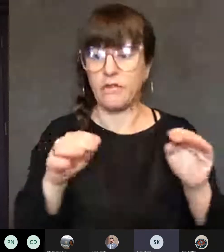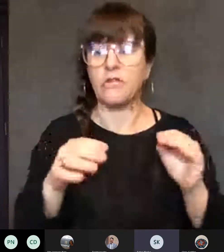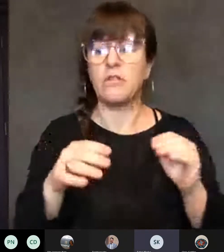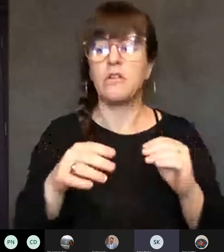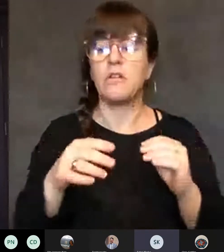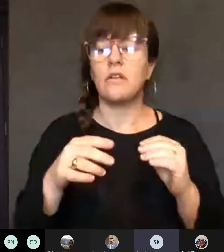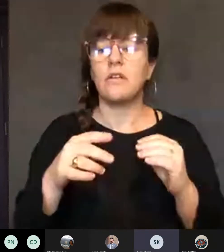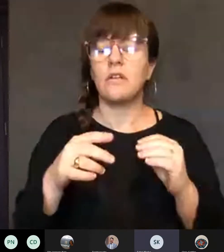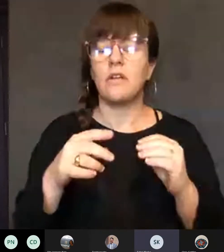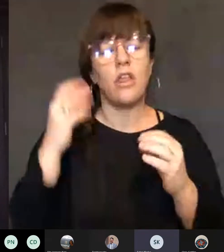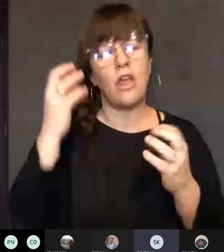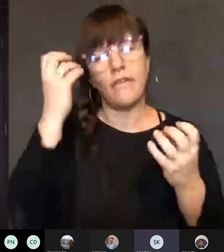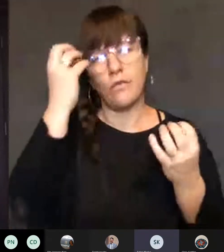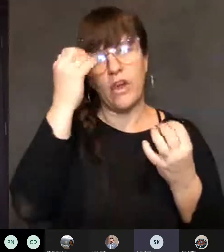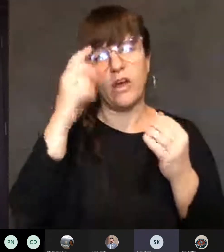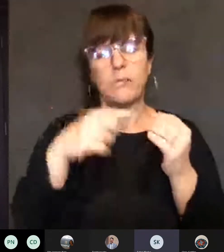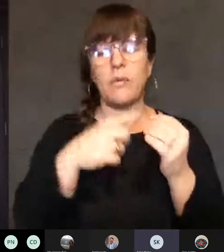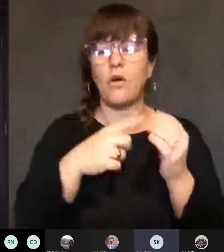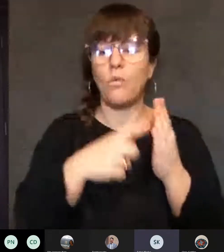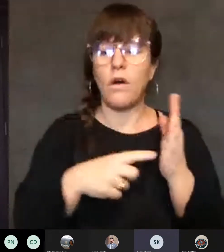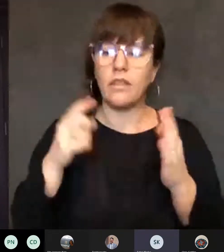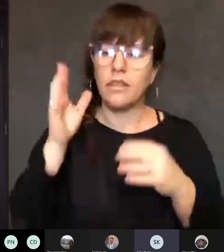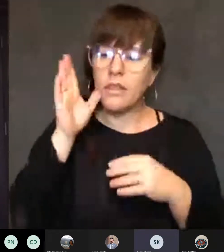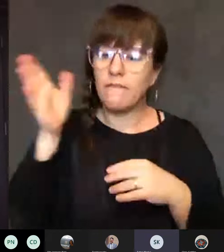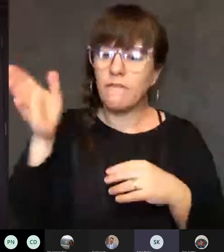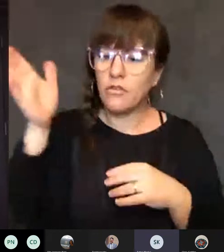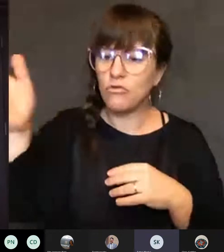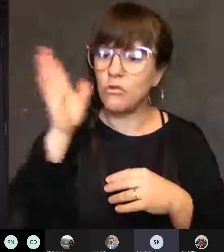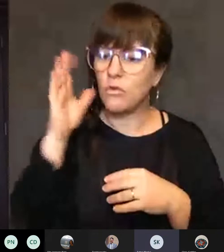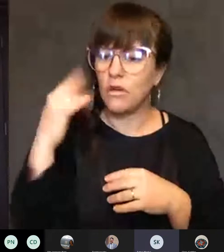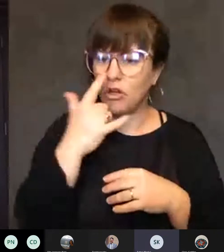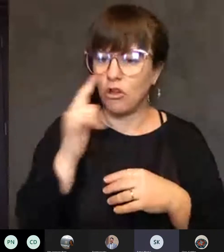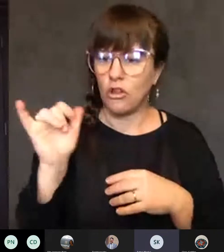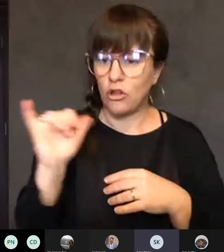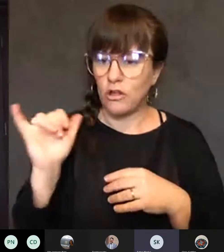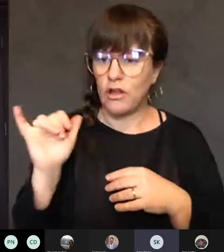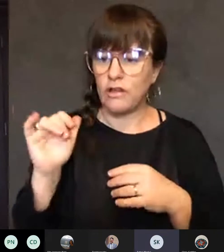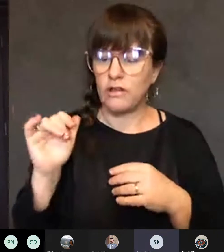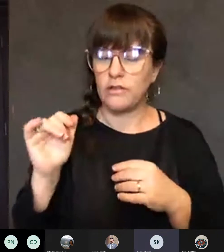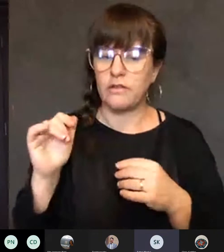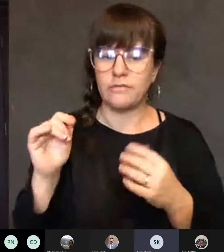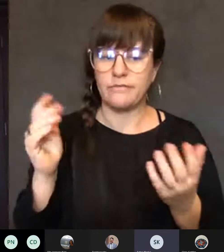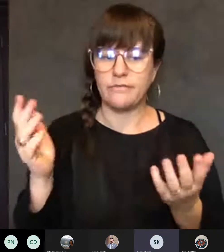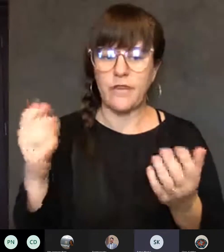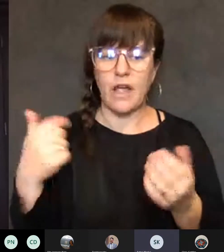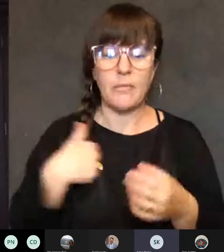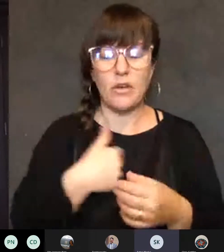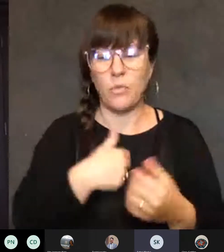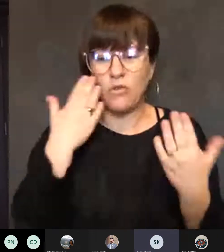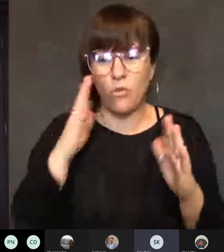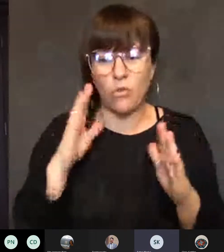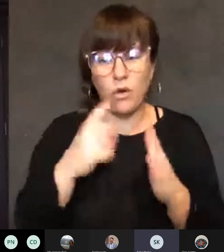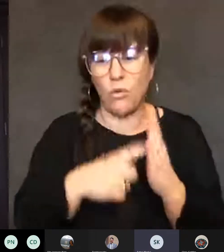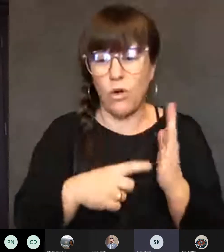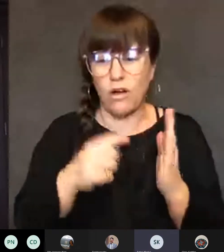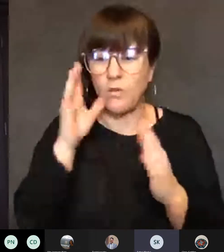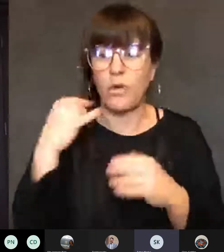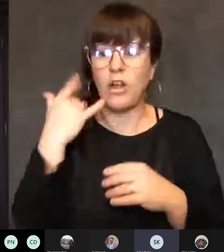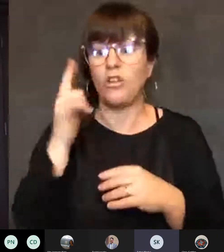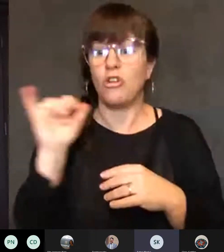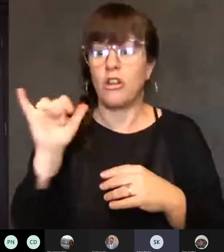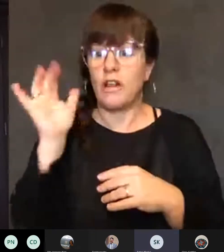look like given the new reality, which we don't really know quite the shape of yet. But I